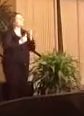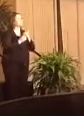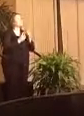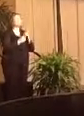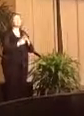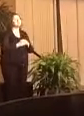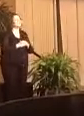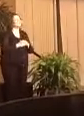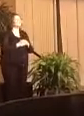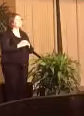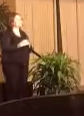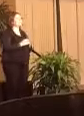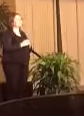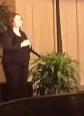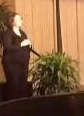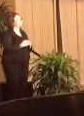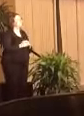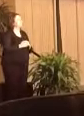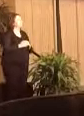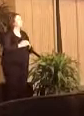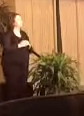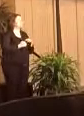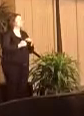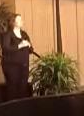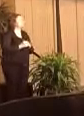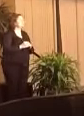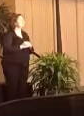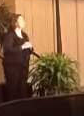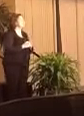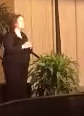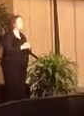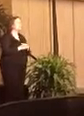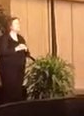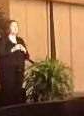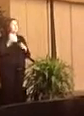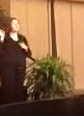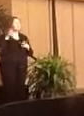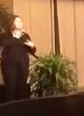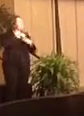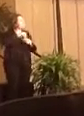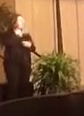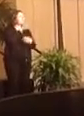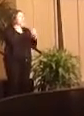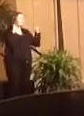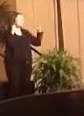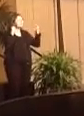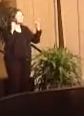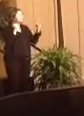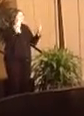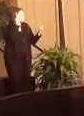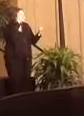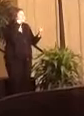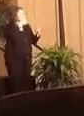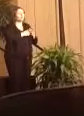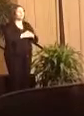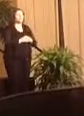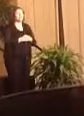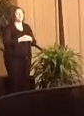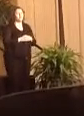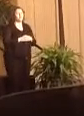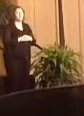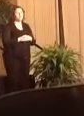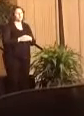Oh. Yeah. What made you want to get into fitness? I think it's an